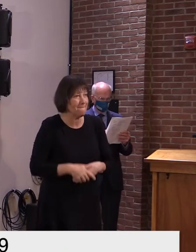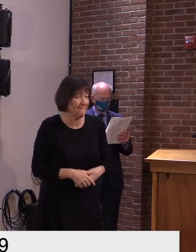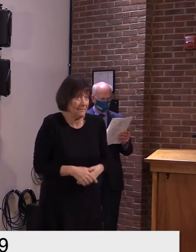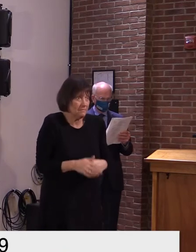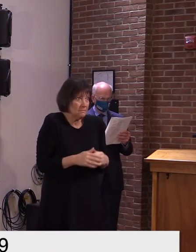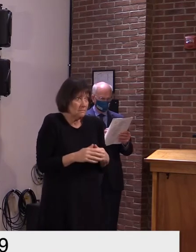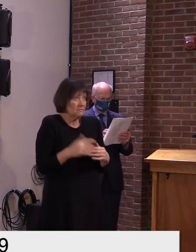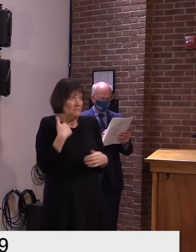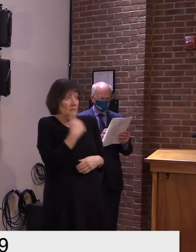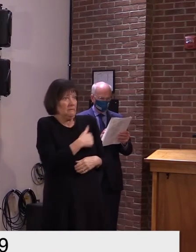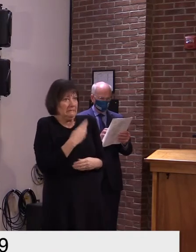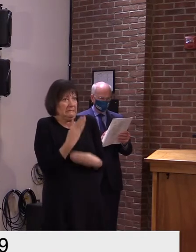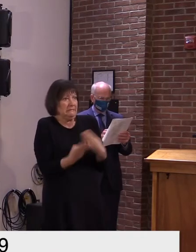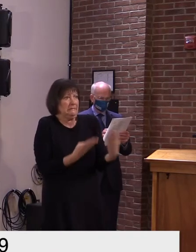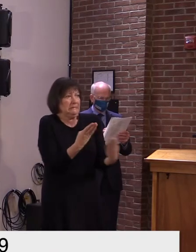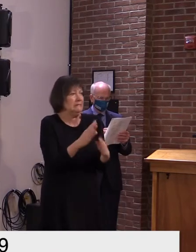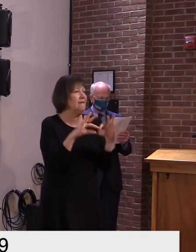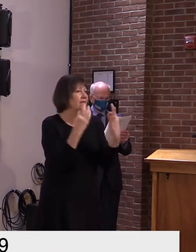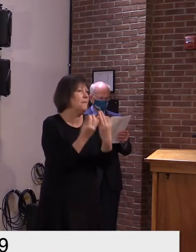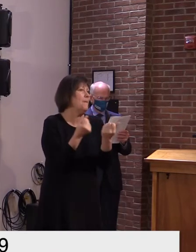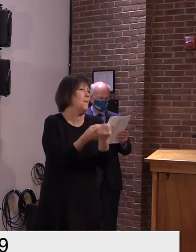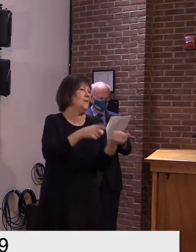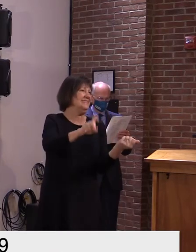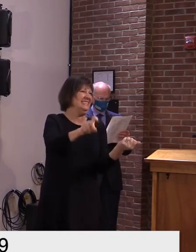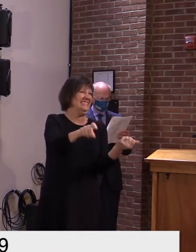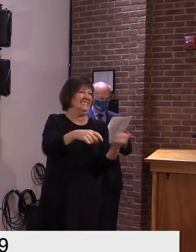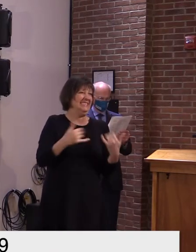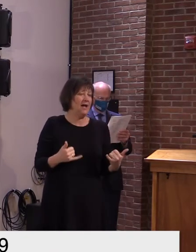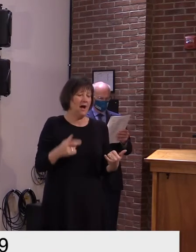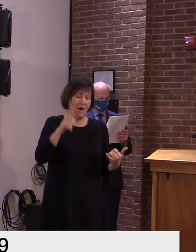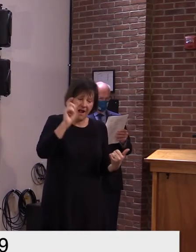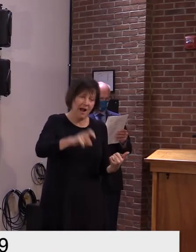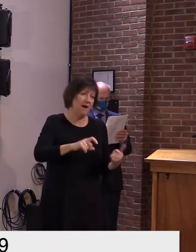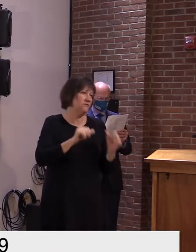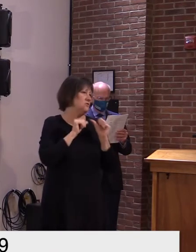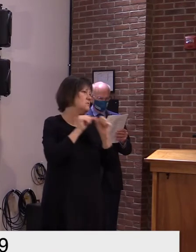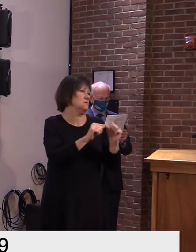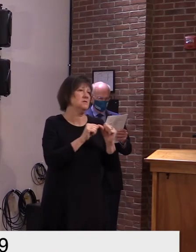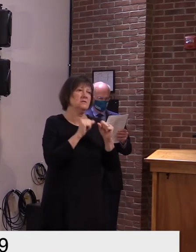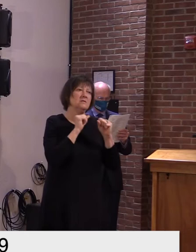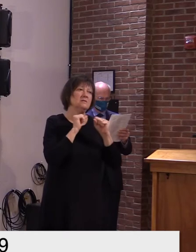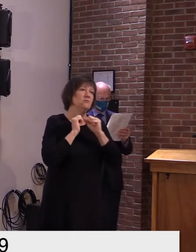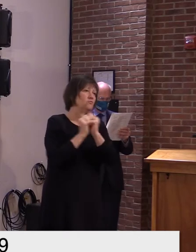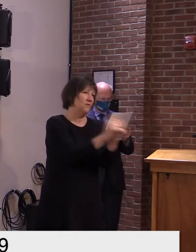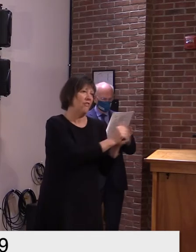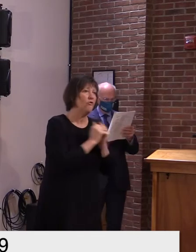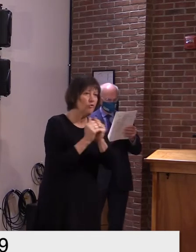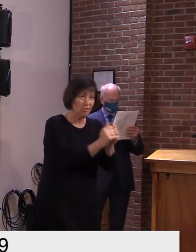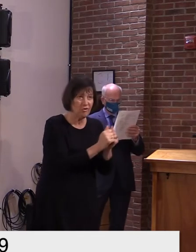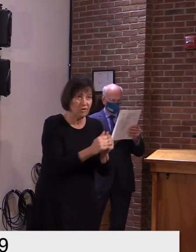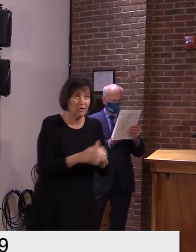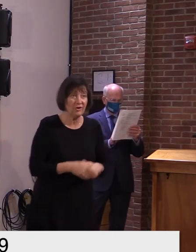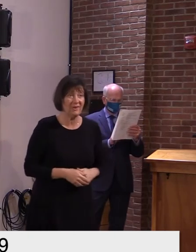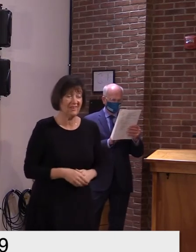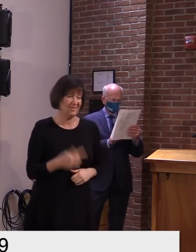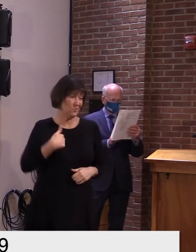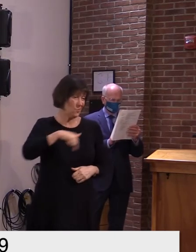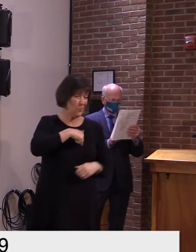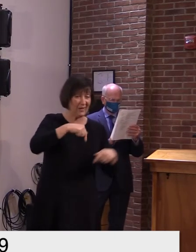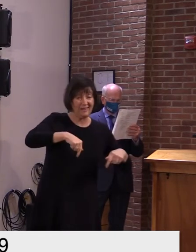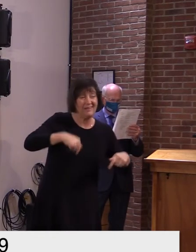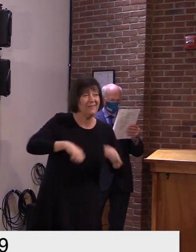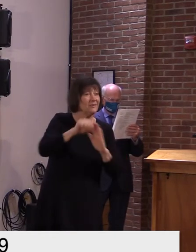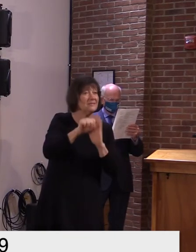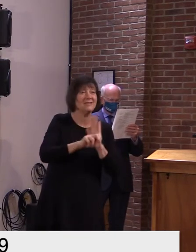the income that they need. It's essential we keep it together. So again, we will do everything we can